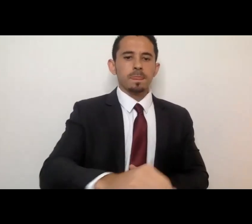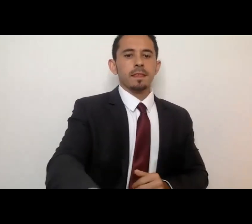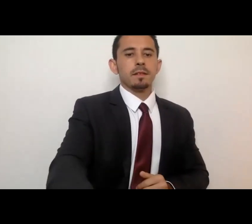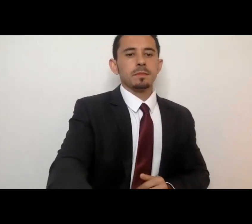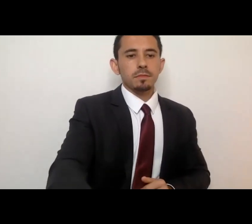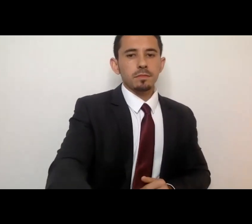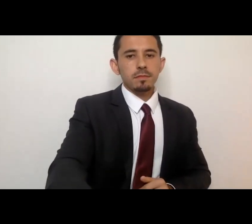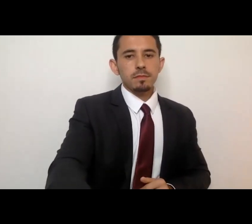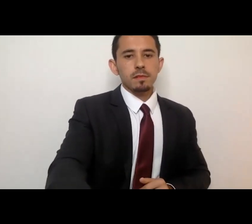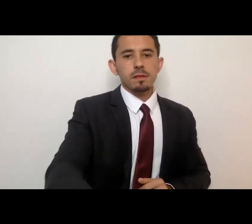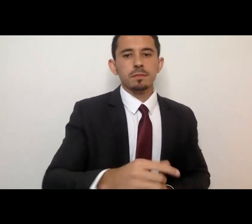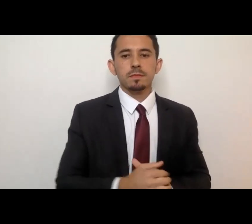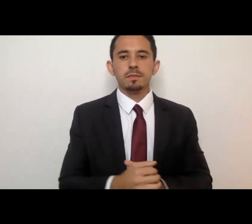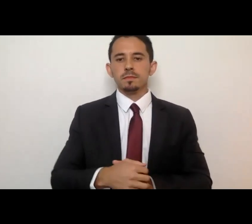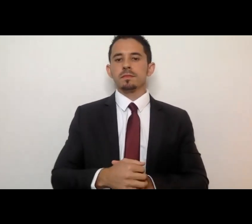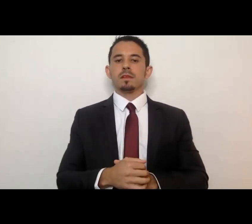diseases.